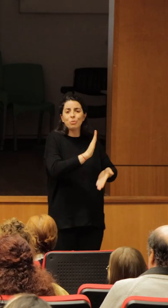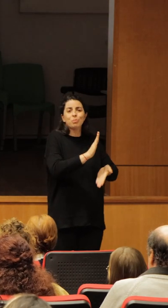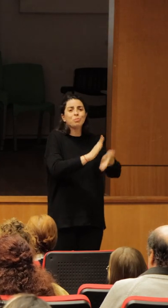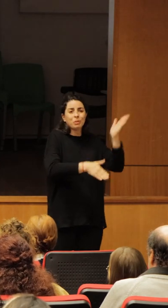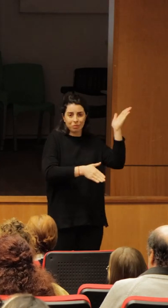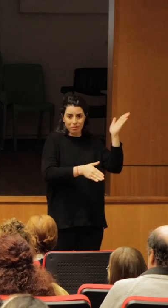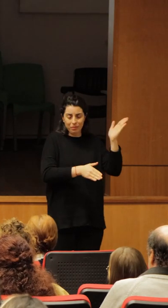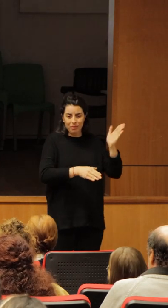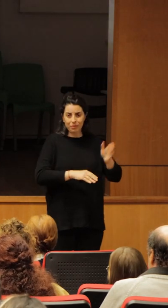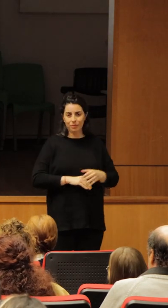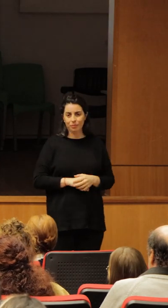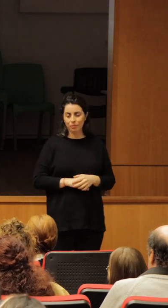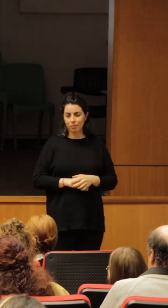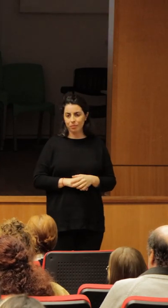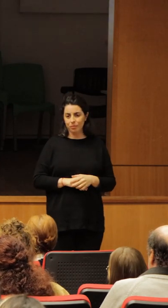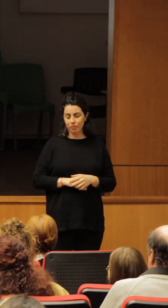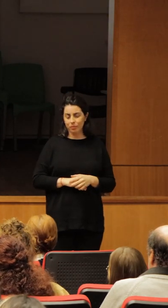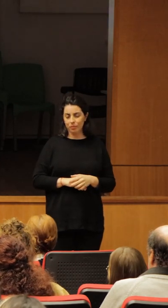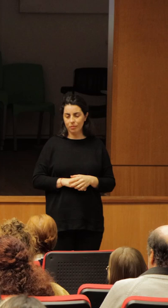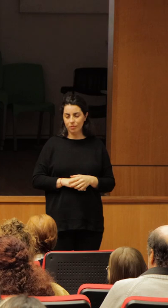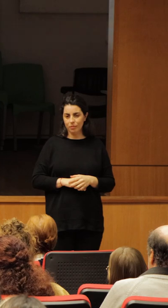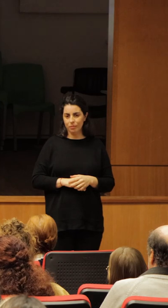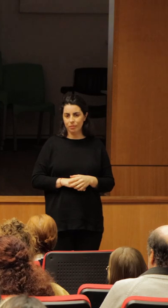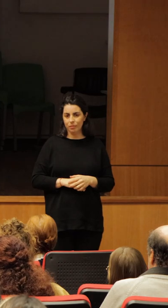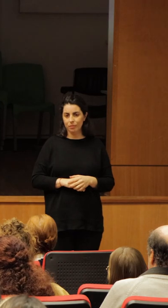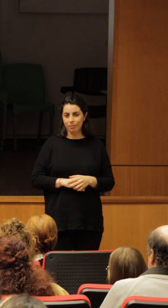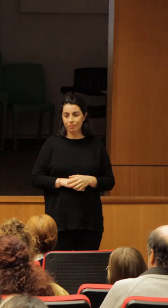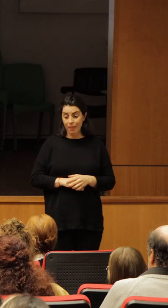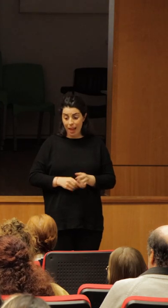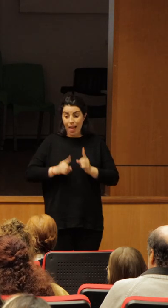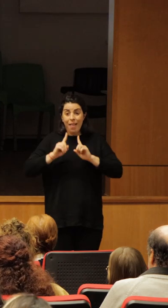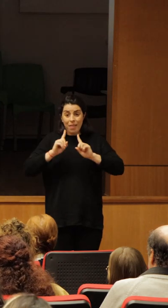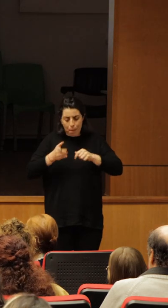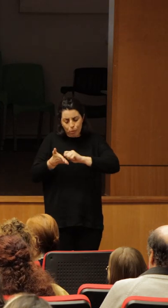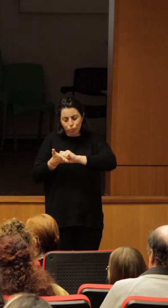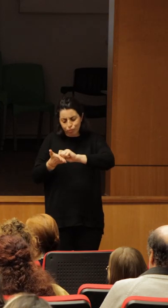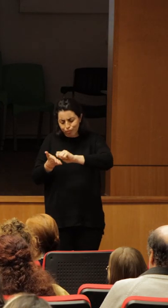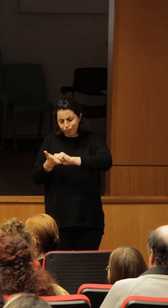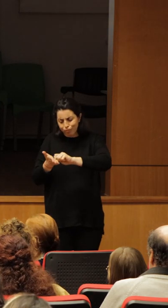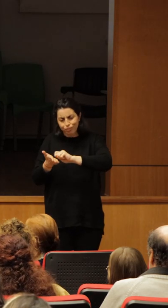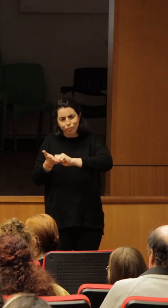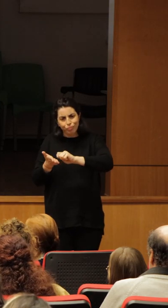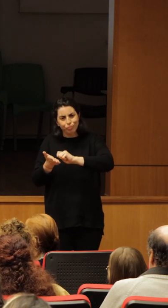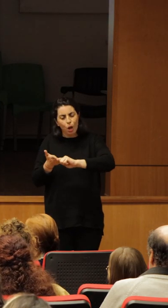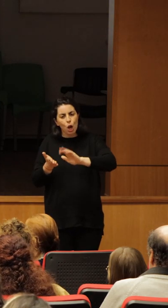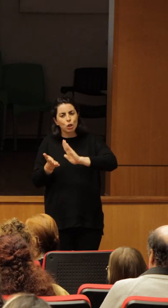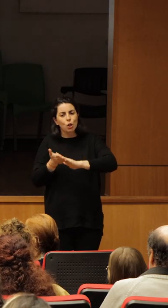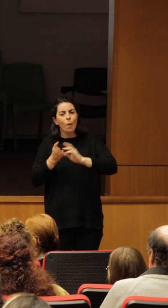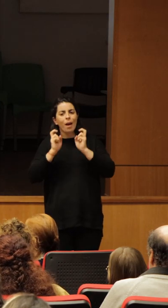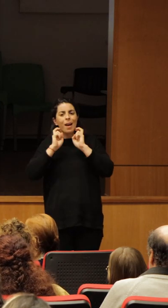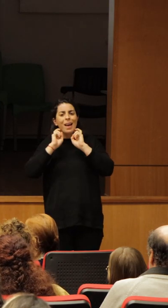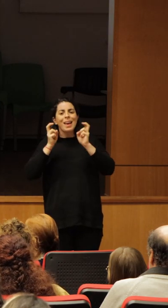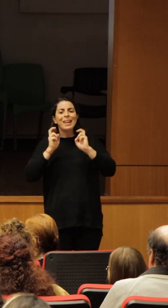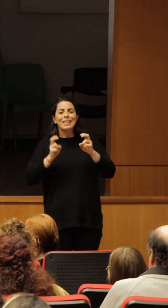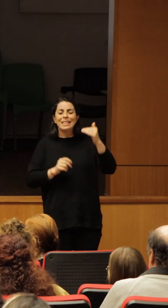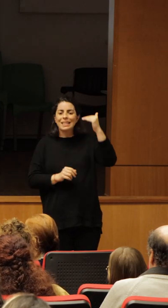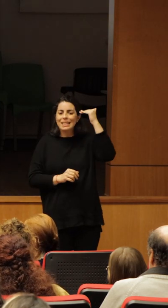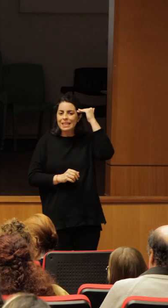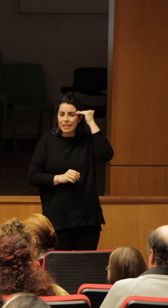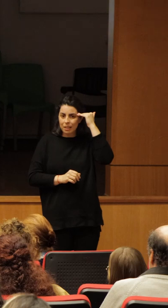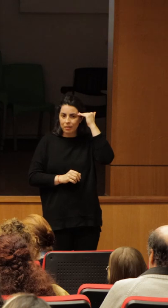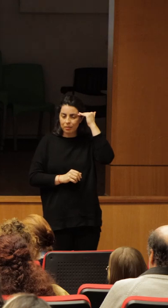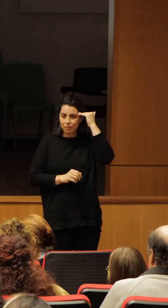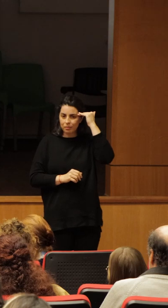what we know now, and psychiatric distress. También escribió sobre el estrés psiquiátrico y